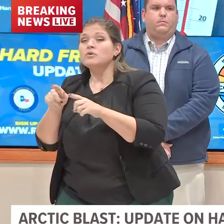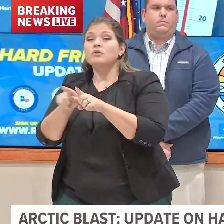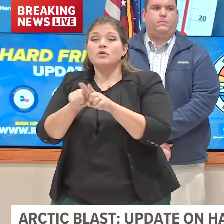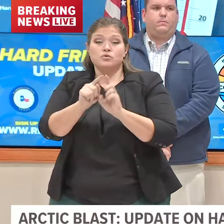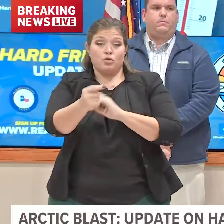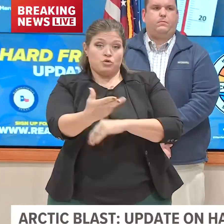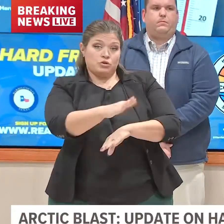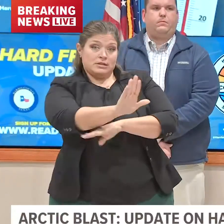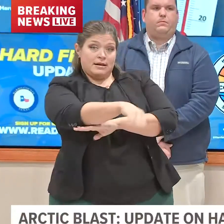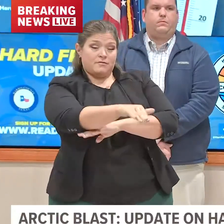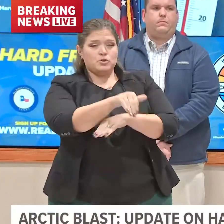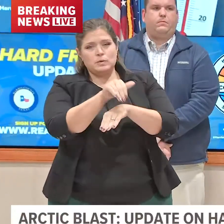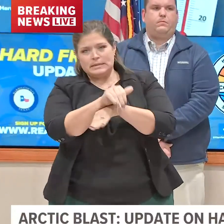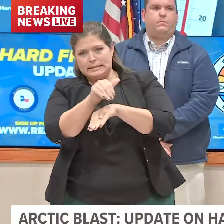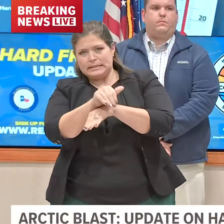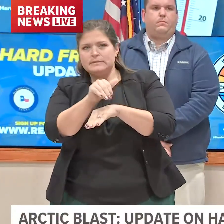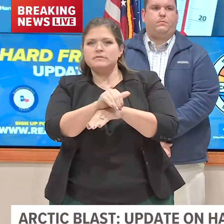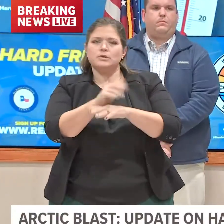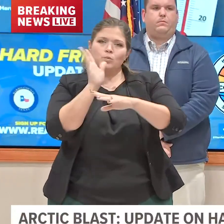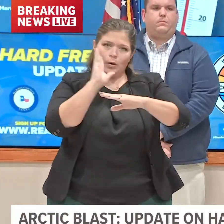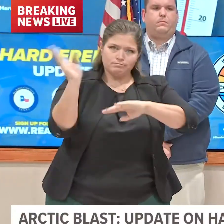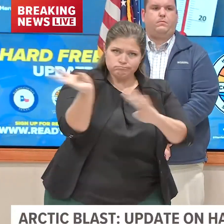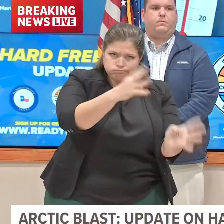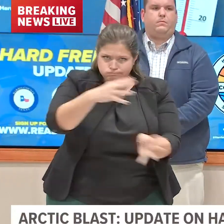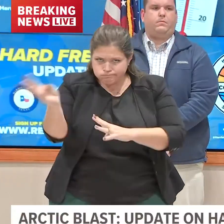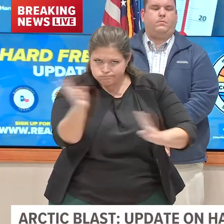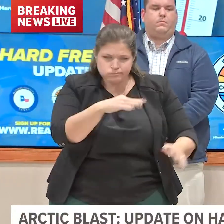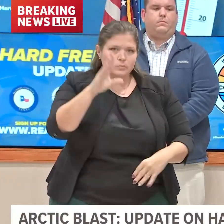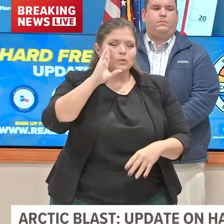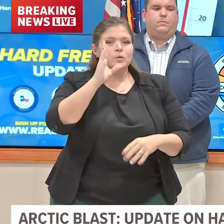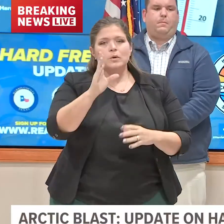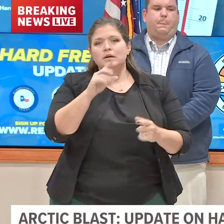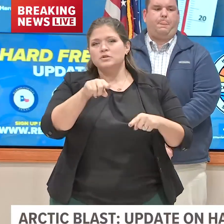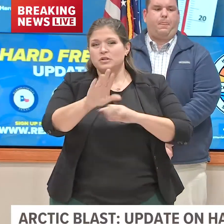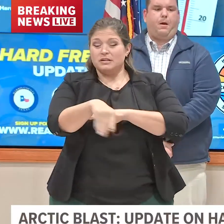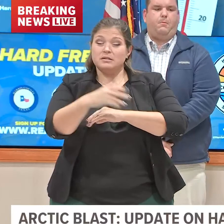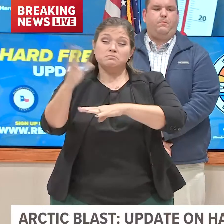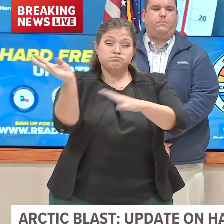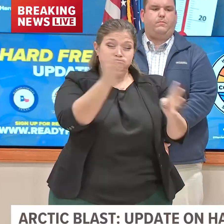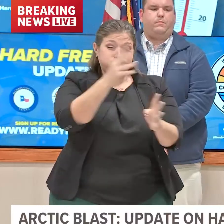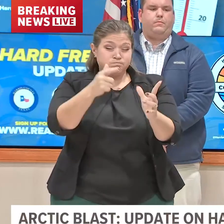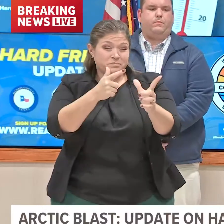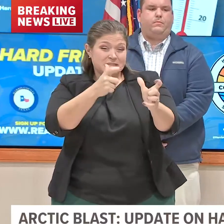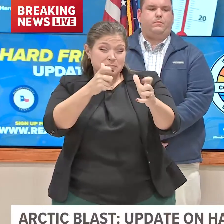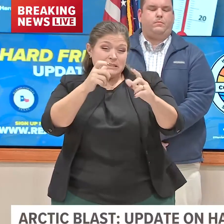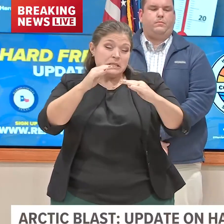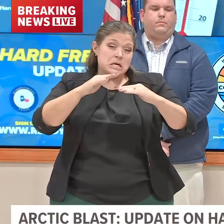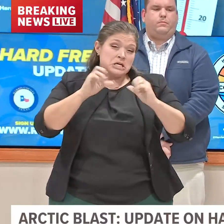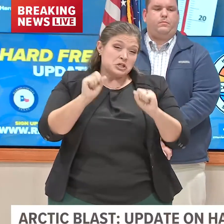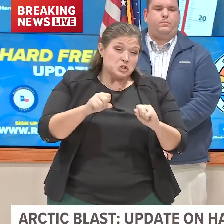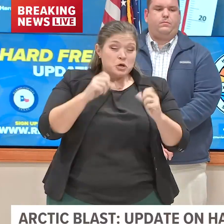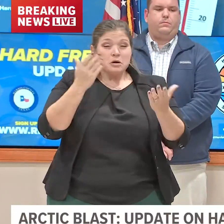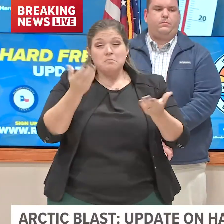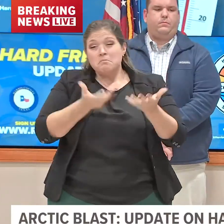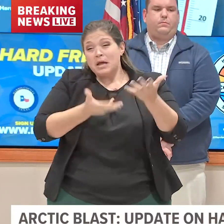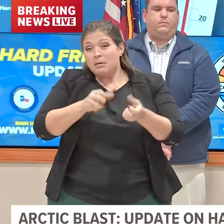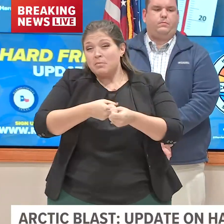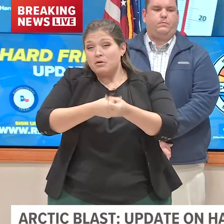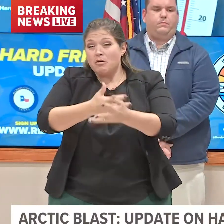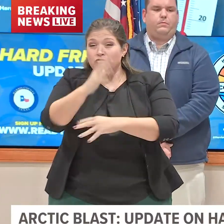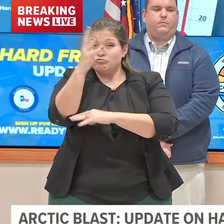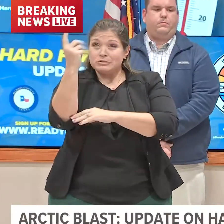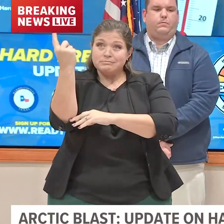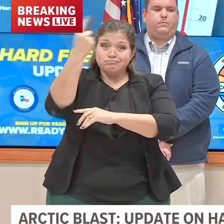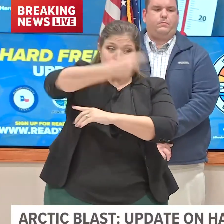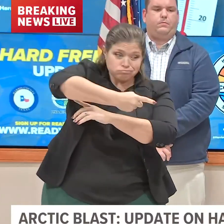Thursday afternoon, evening, and overnight that may reach speeds that could topple some tree branches. The cold